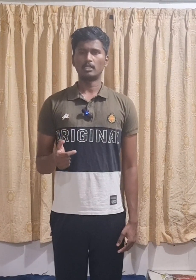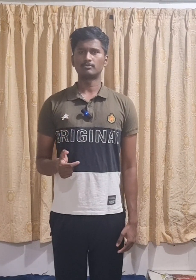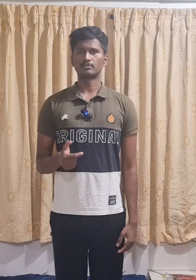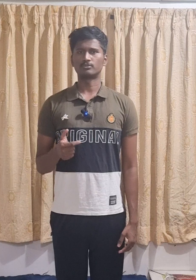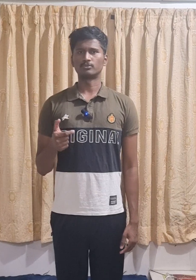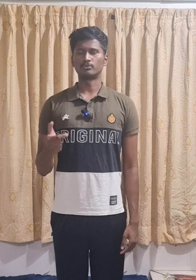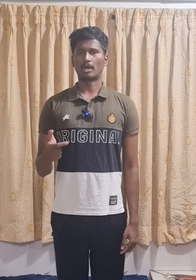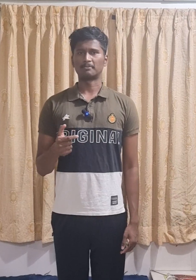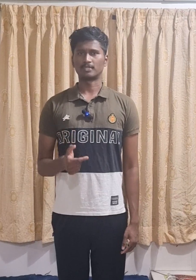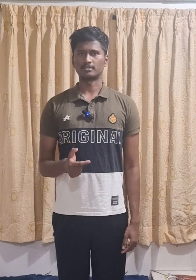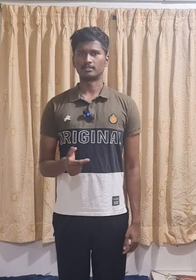helps us to do abstraction.